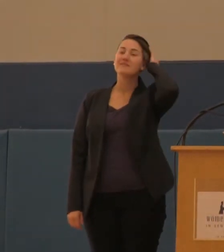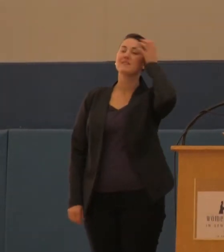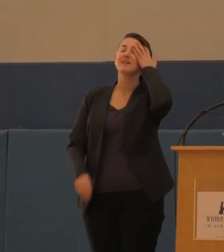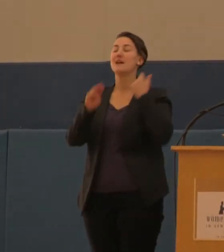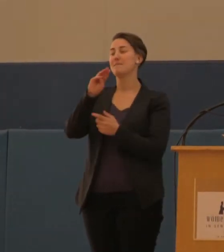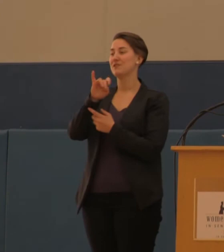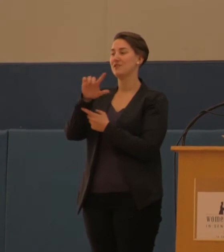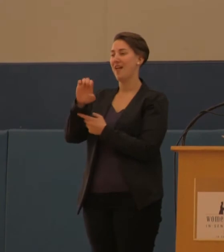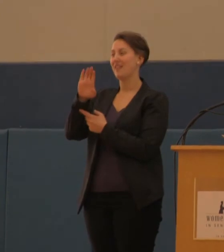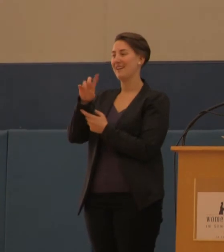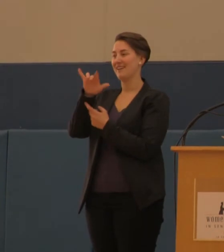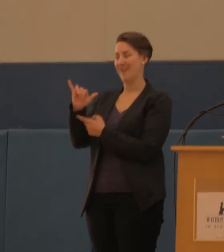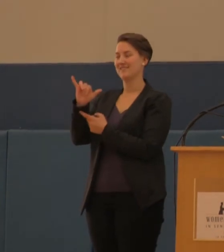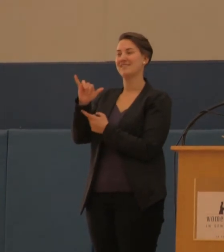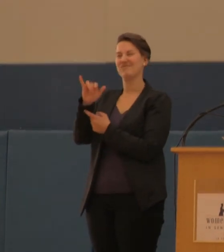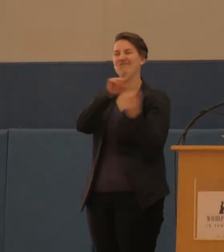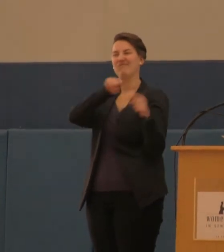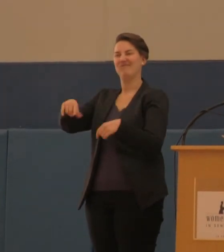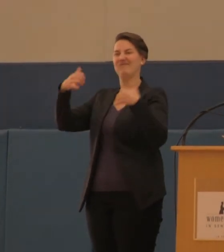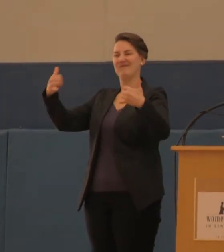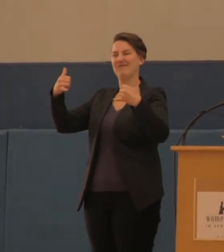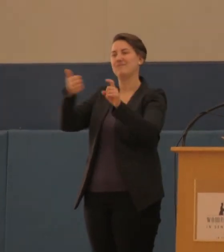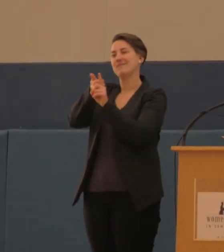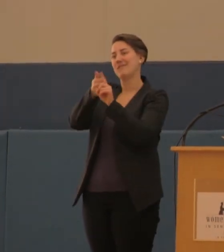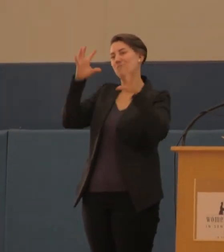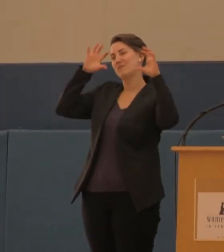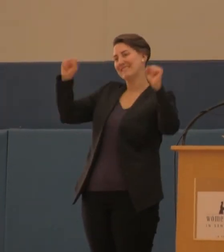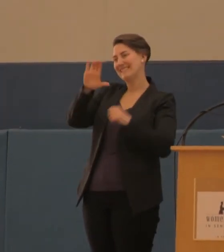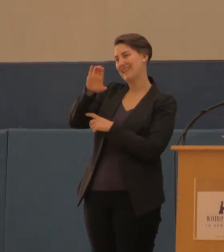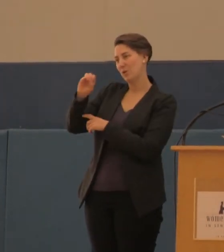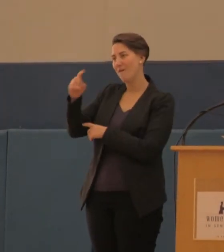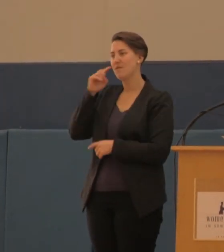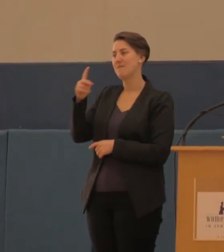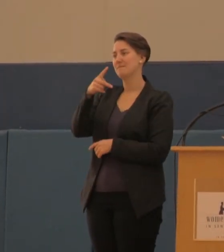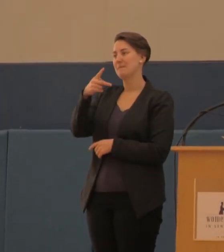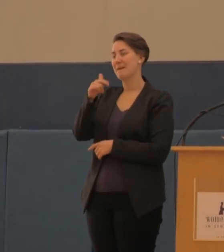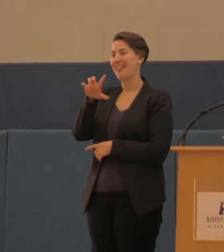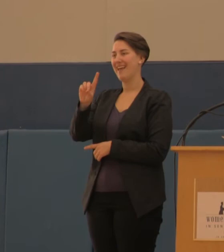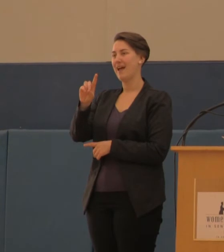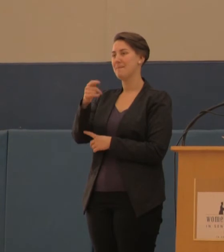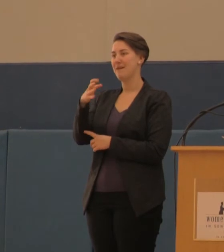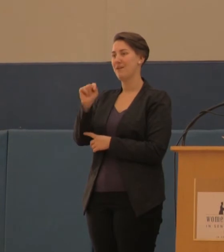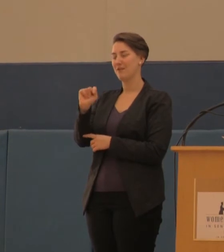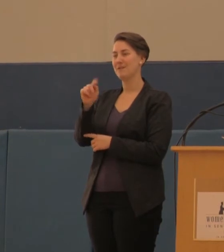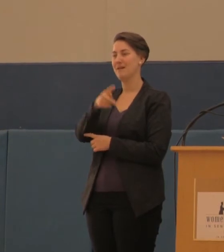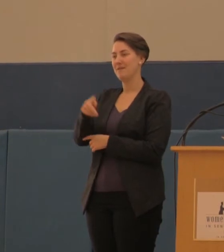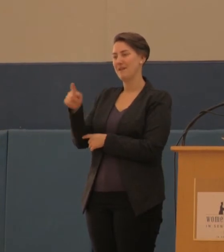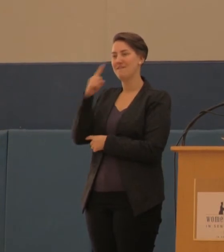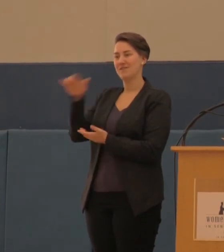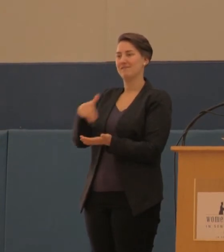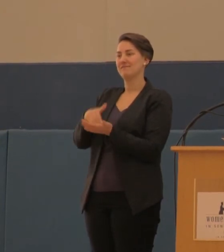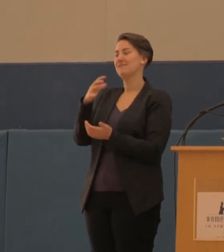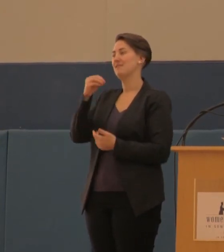Michelle Casey proudly joins us today as President and CEO of Planned Parenthood of Central and Western New York.